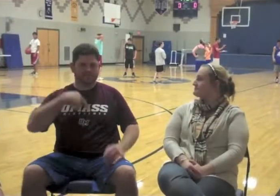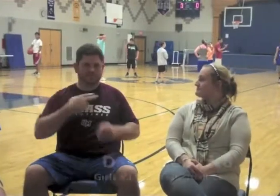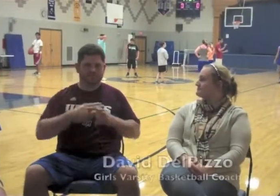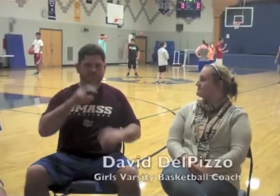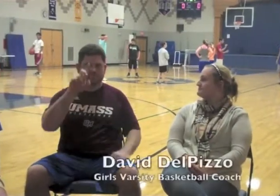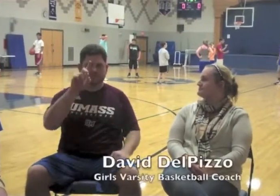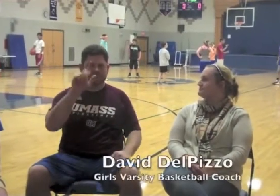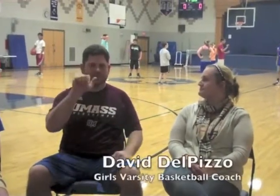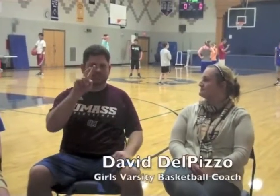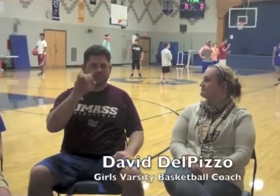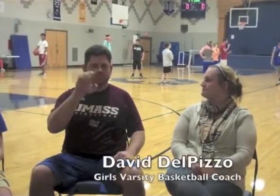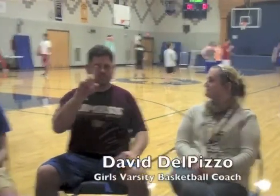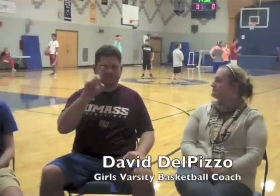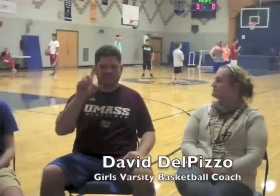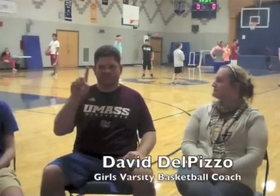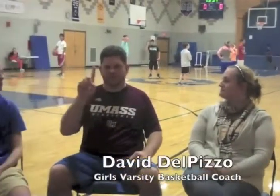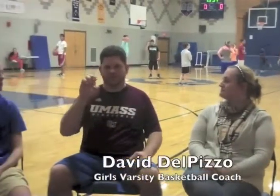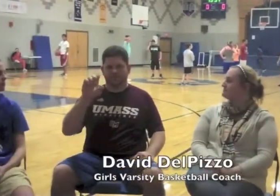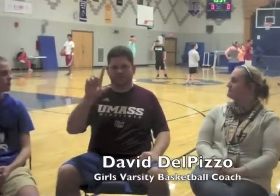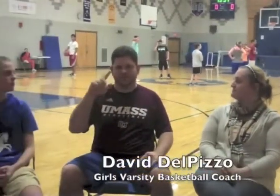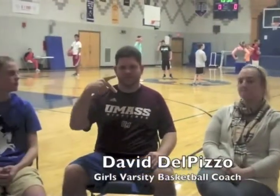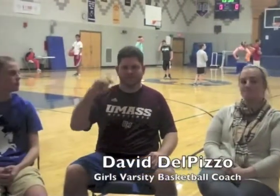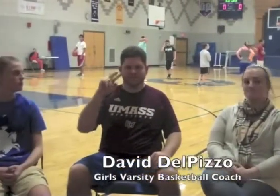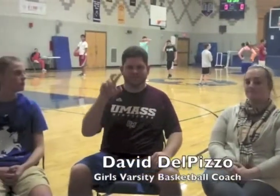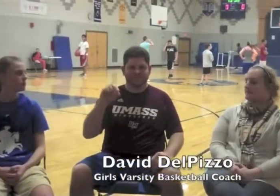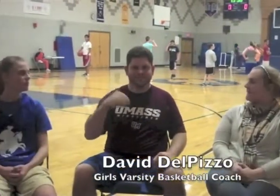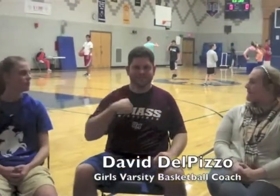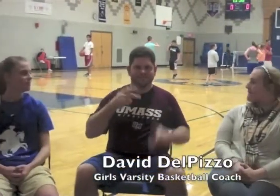Hello, David Del Pizzo, the girls' basketball head coach.